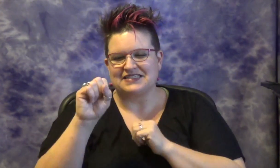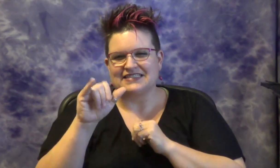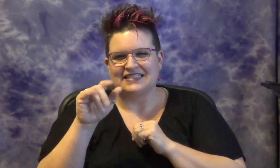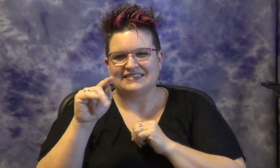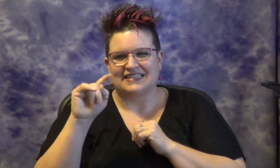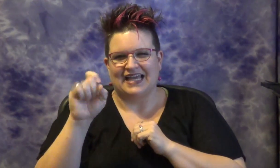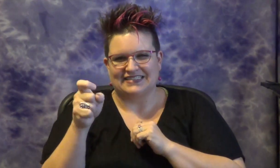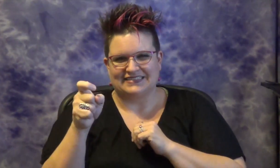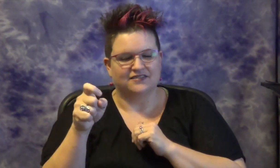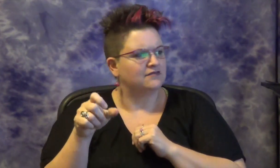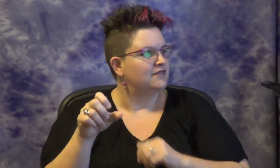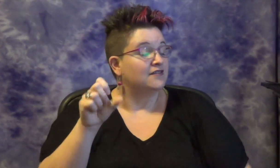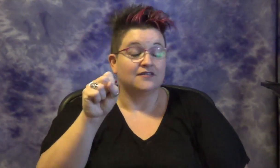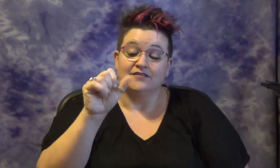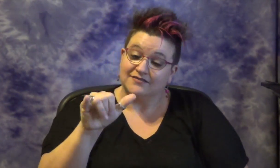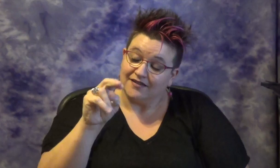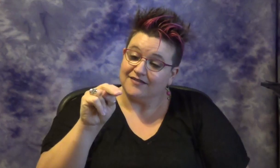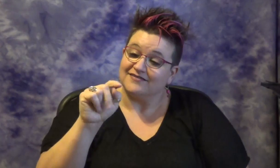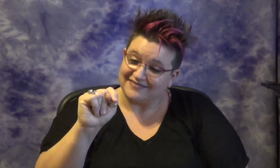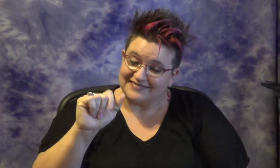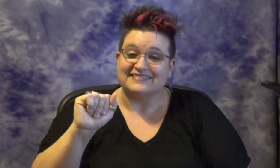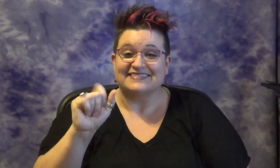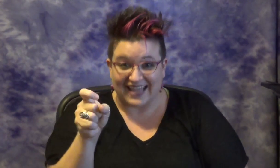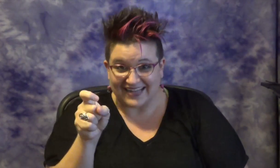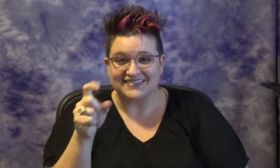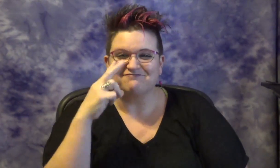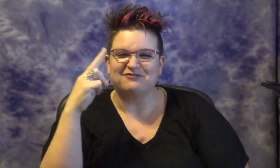I'm going to let you go ahead and read about syntax